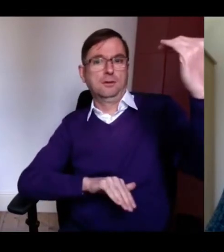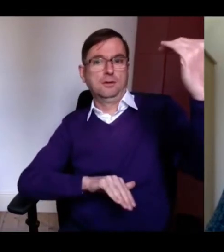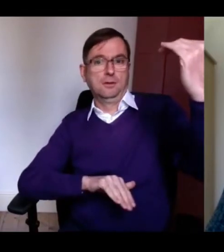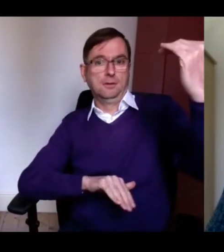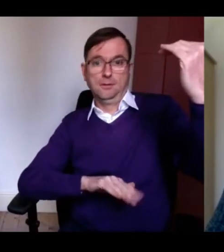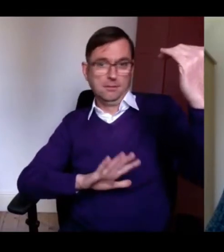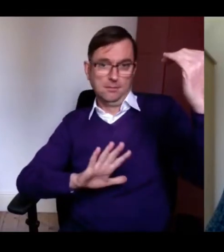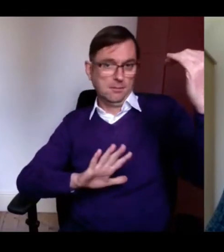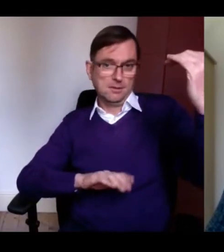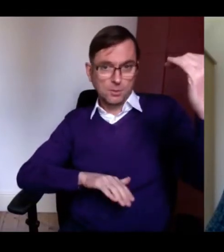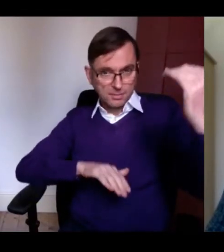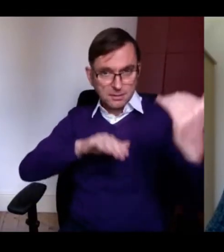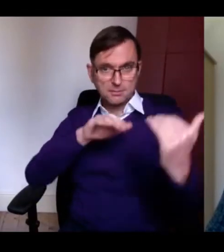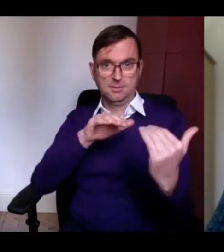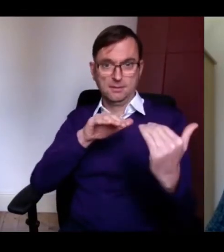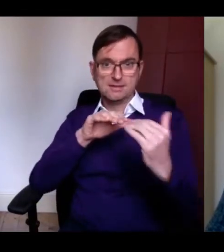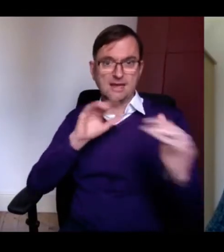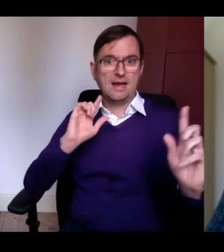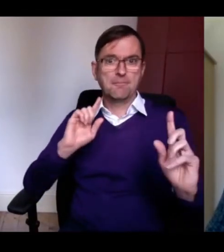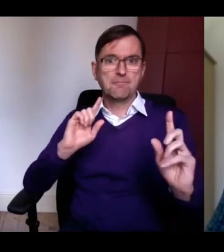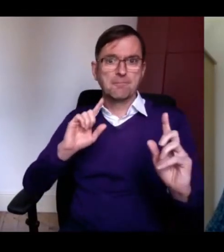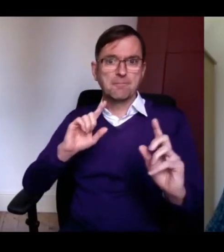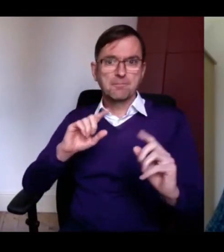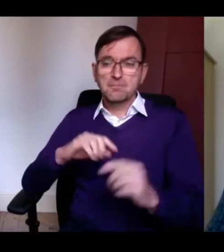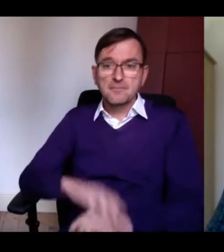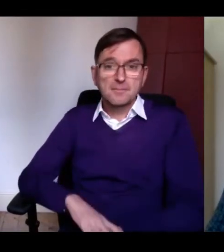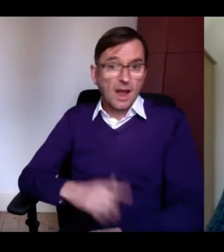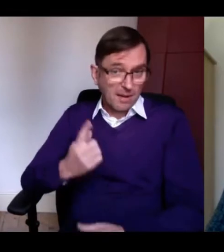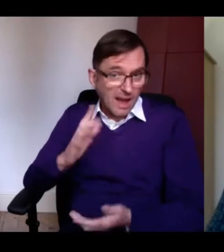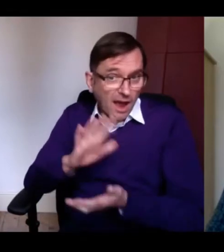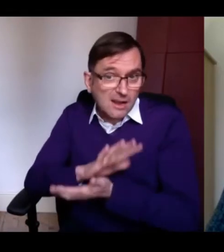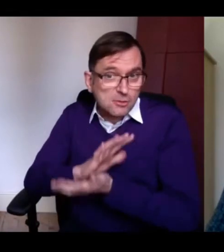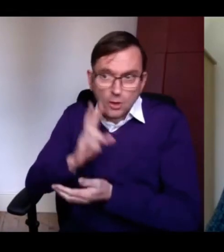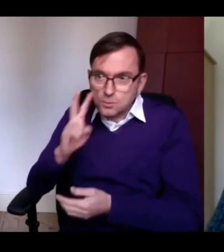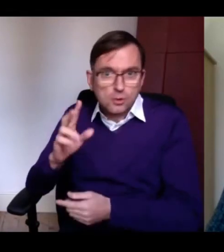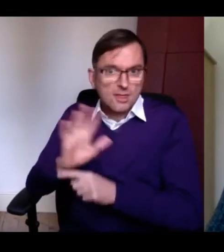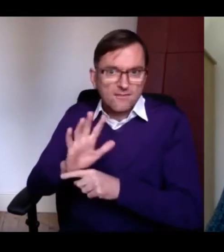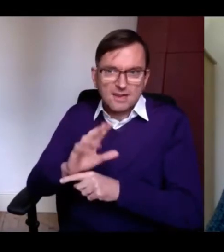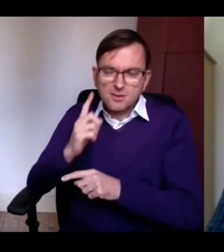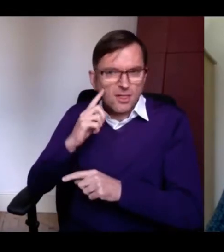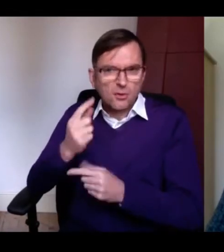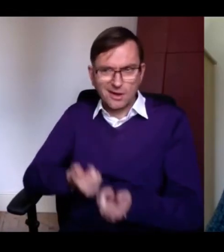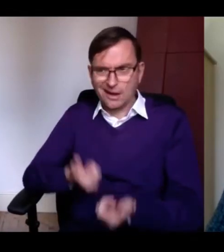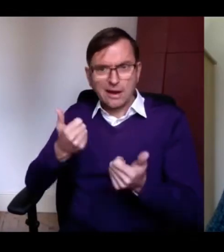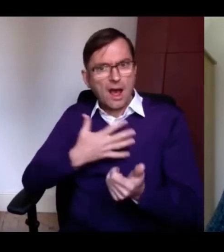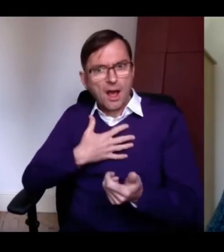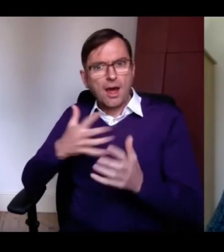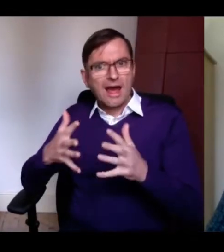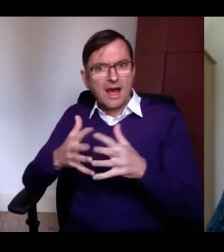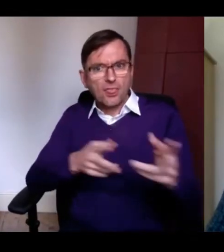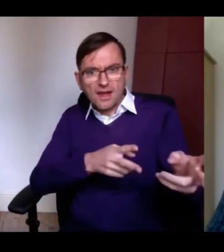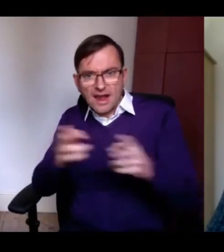want, but also as an equal, not as a non-equal. I enjoyed watching the videos.